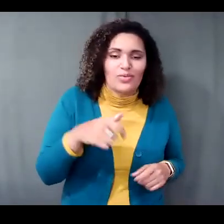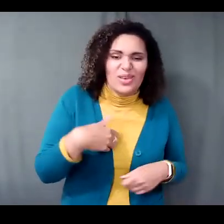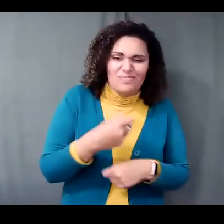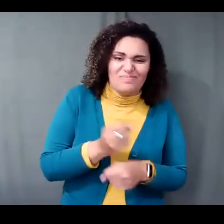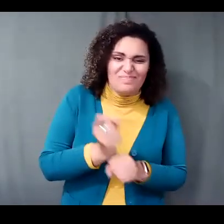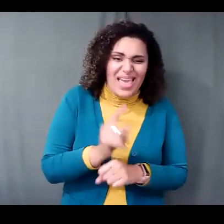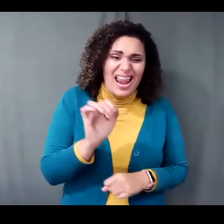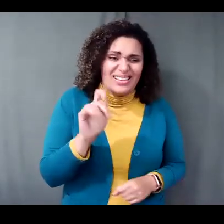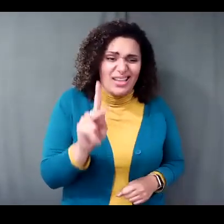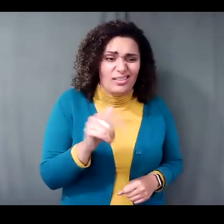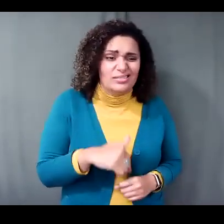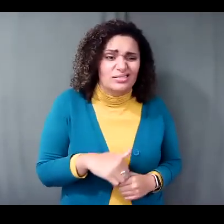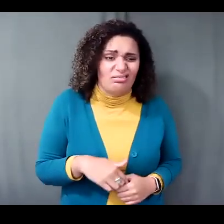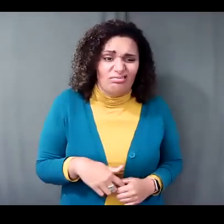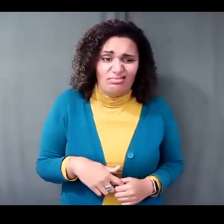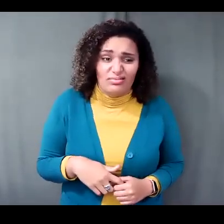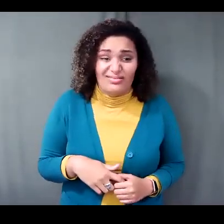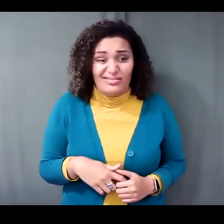the balance we want.